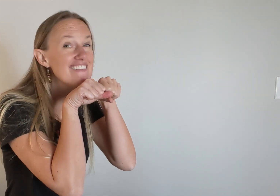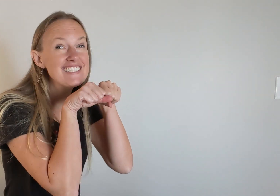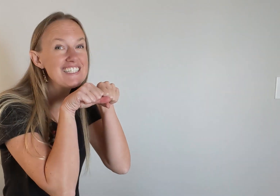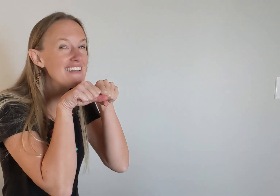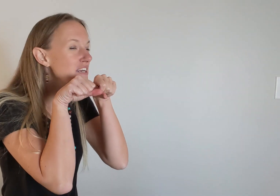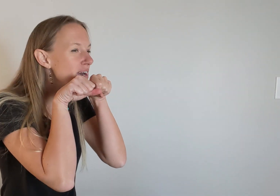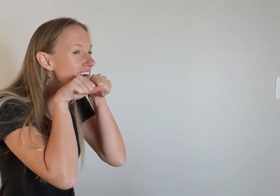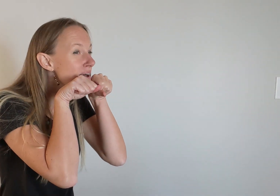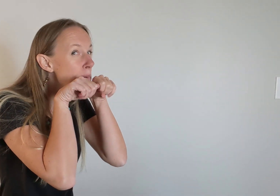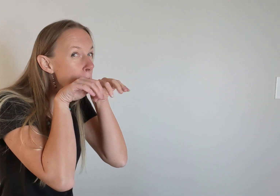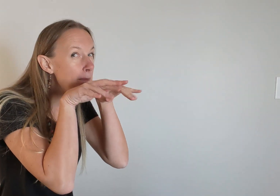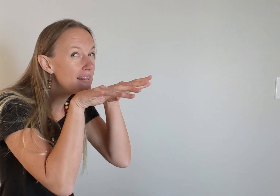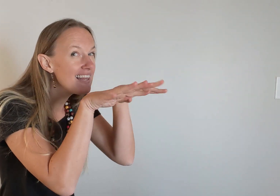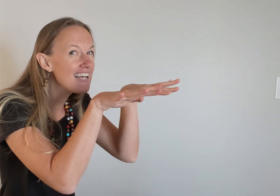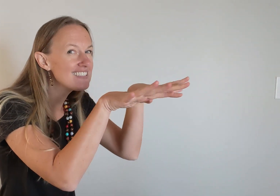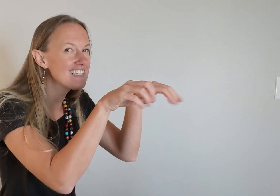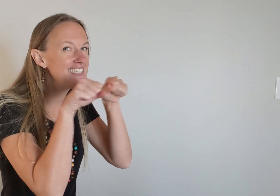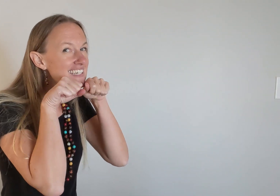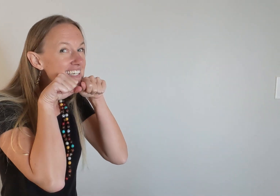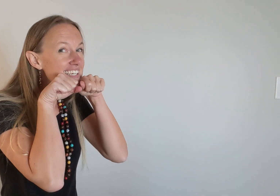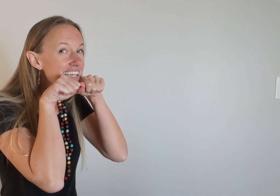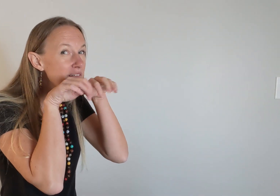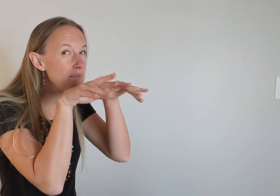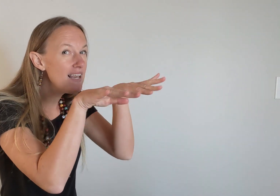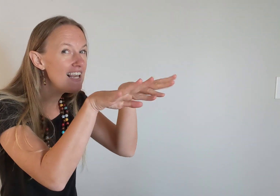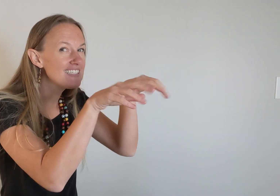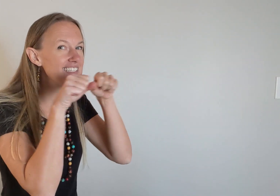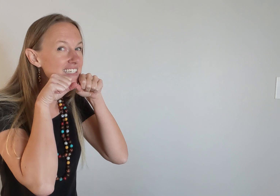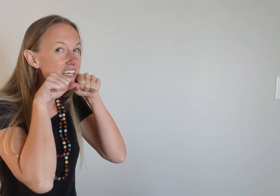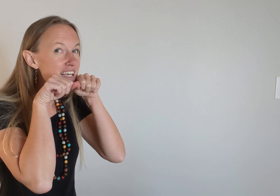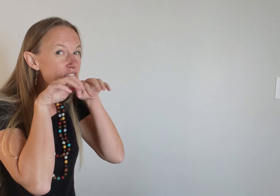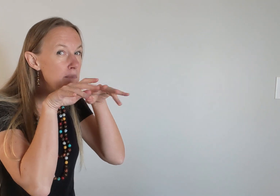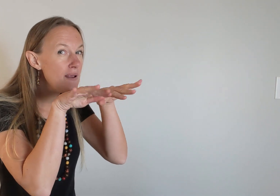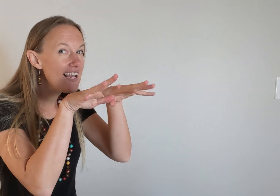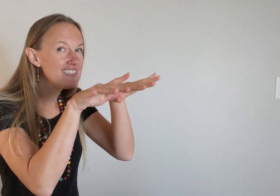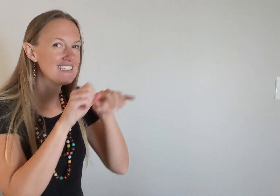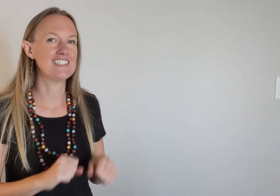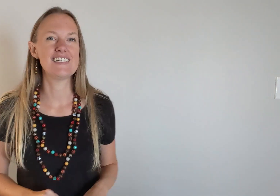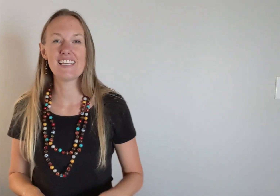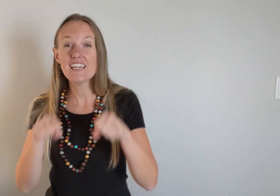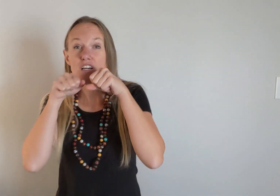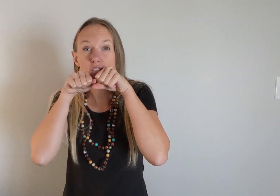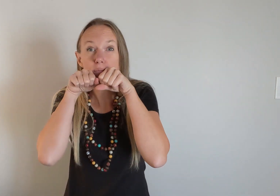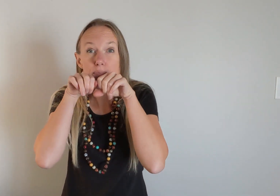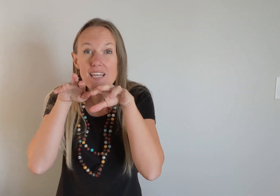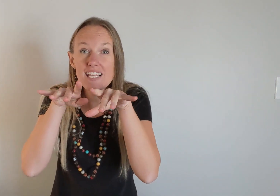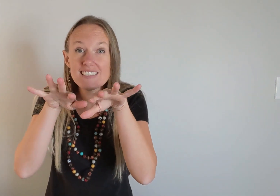you can see it a little better. Blessed, okay? Blessed. Blessed, okay? So